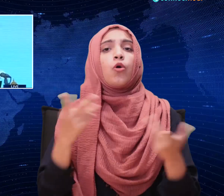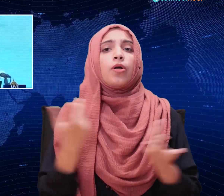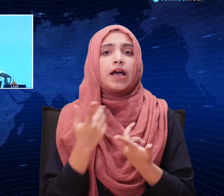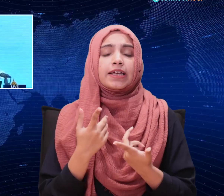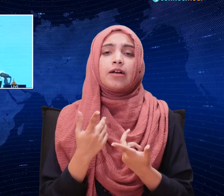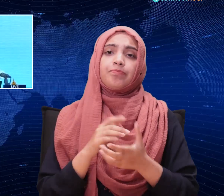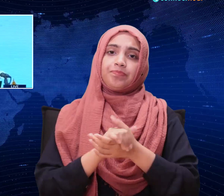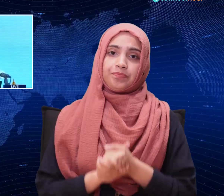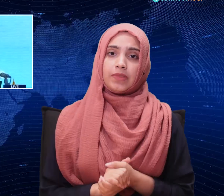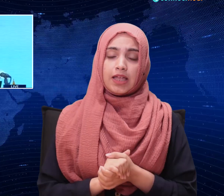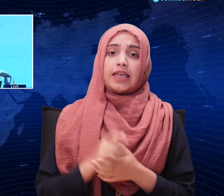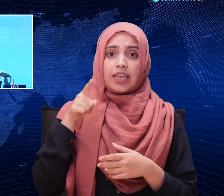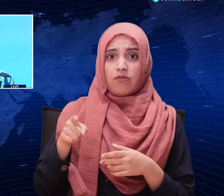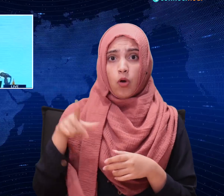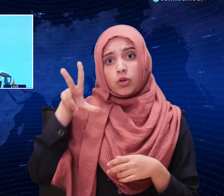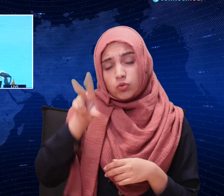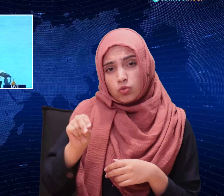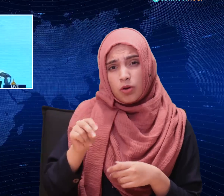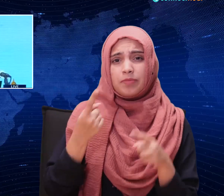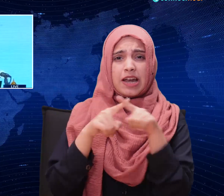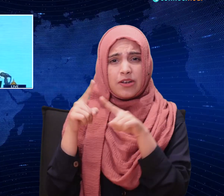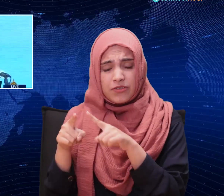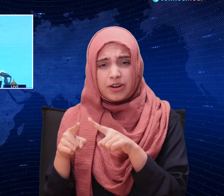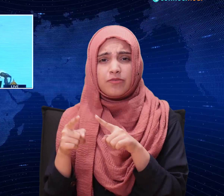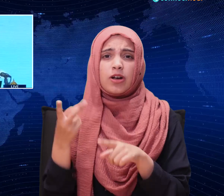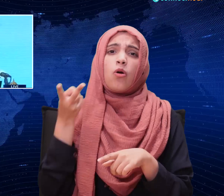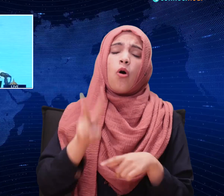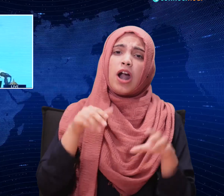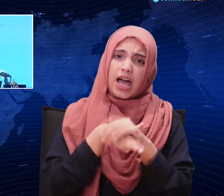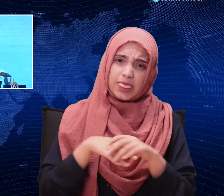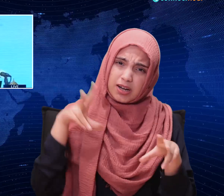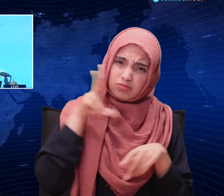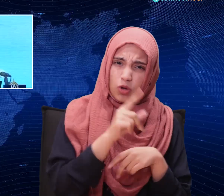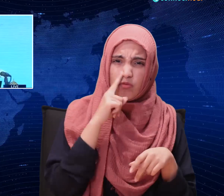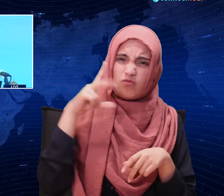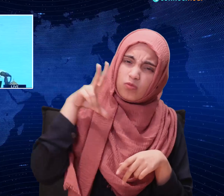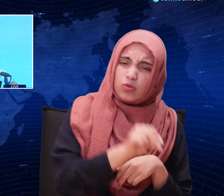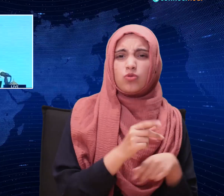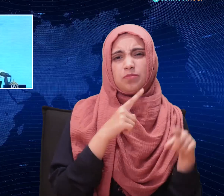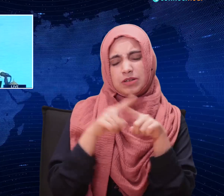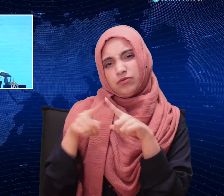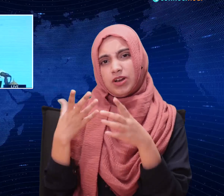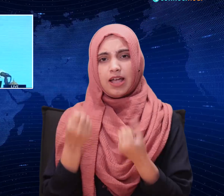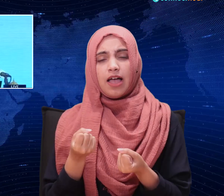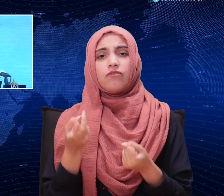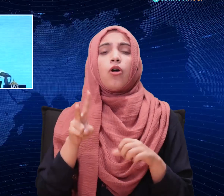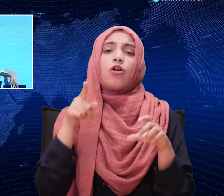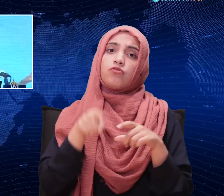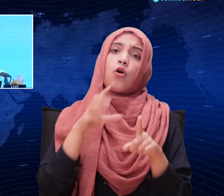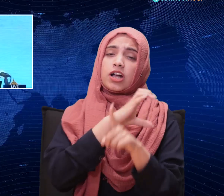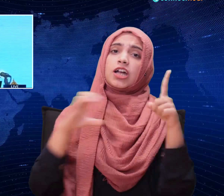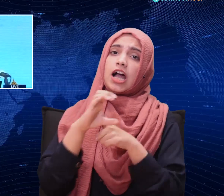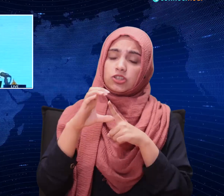said the incidents of harassment and the sex crimes that were taking place now were not a part of our culture